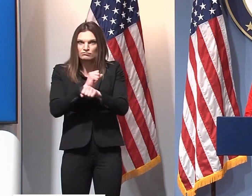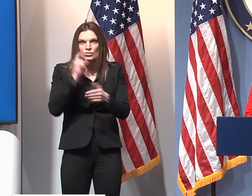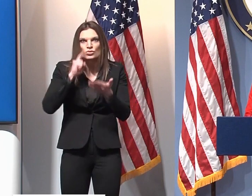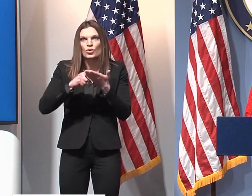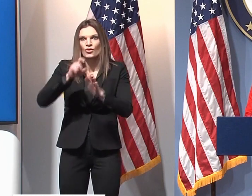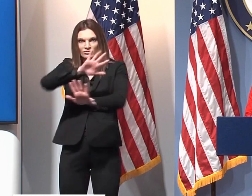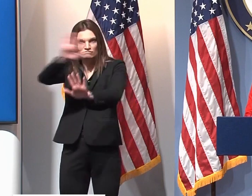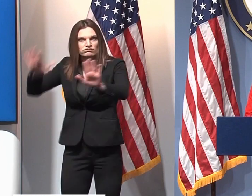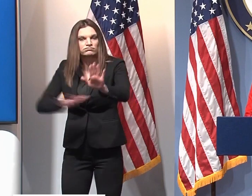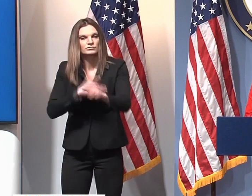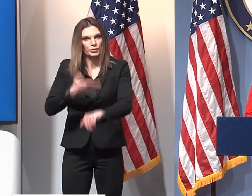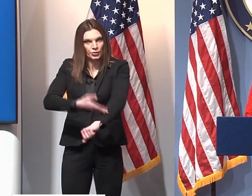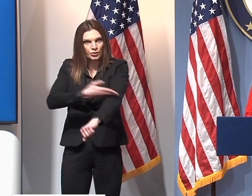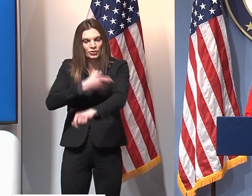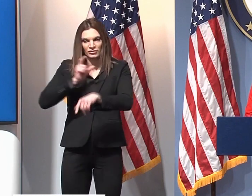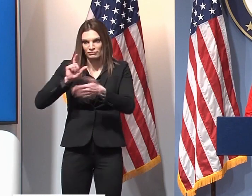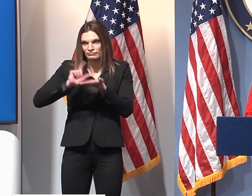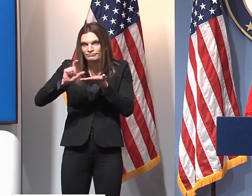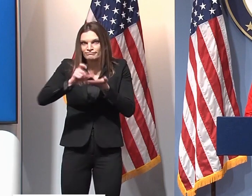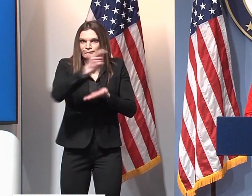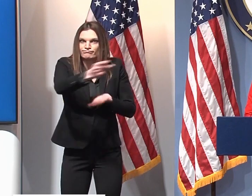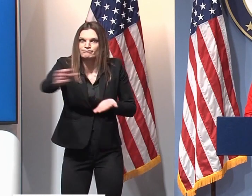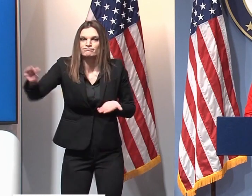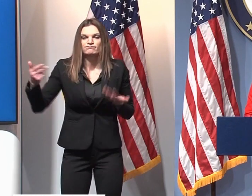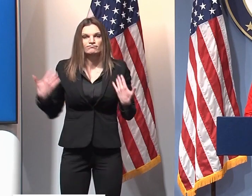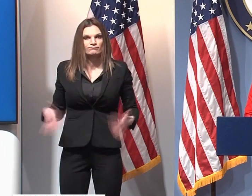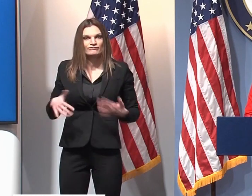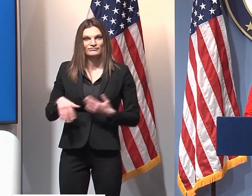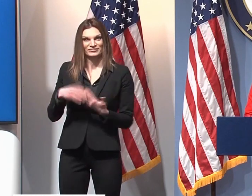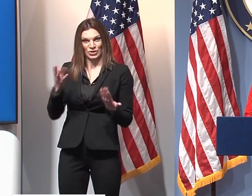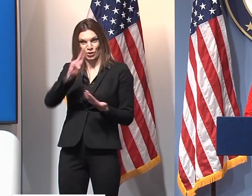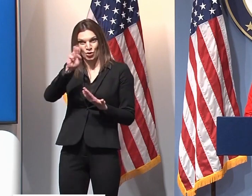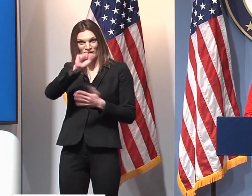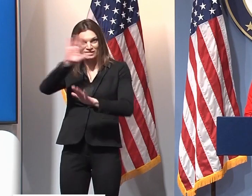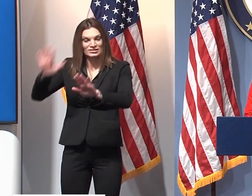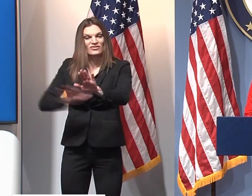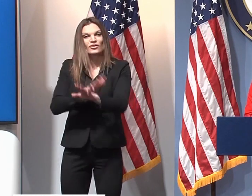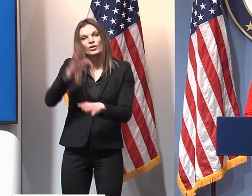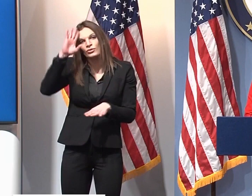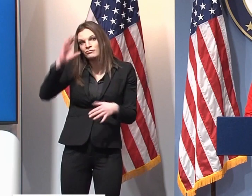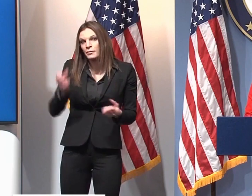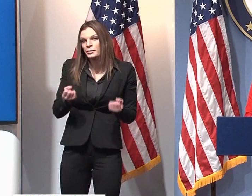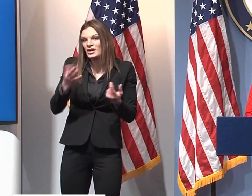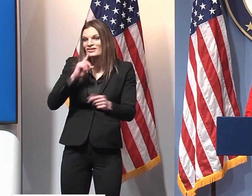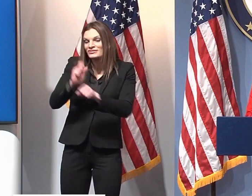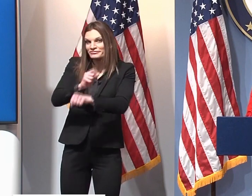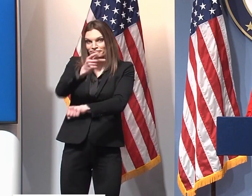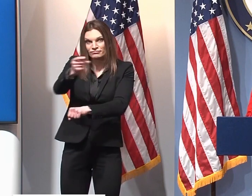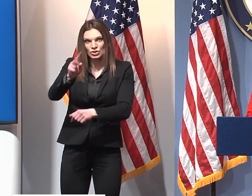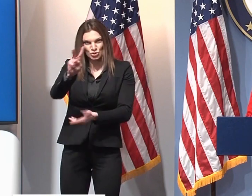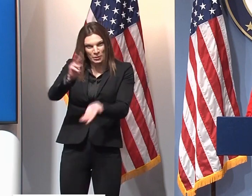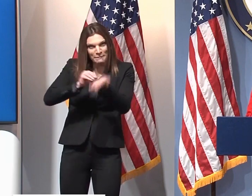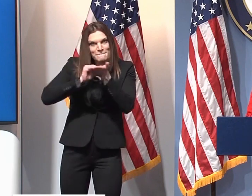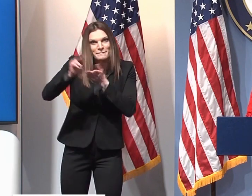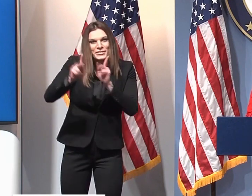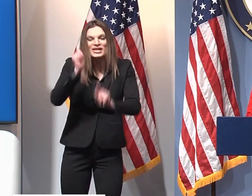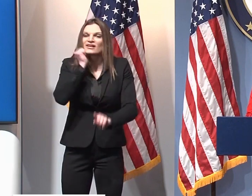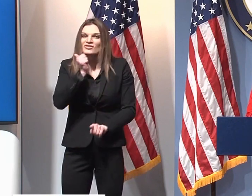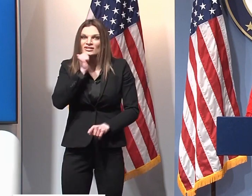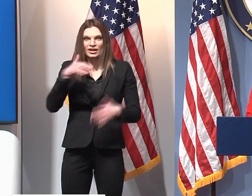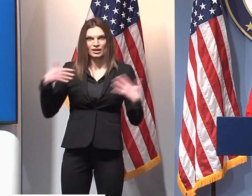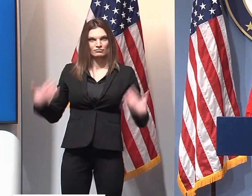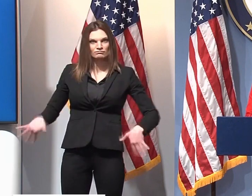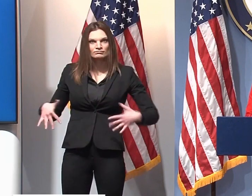speed, and the U.S. is now putting nearly 2 million shots in arms every day. In Michigan, we